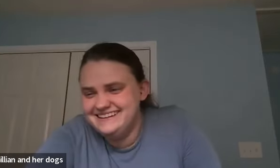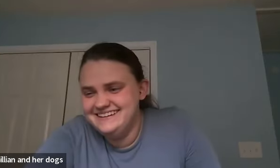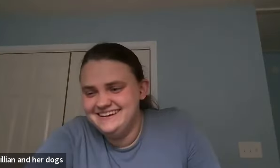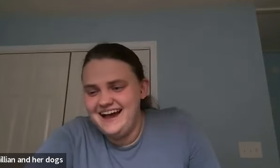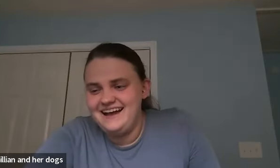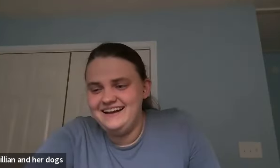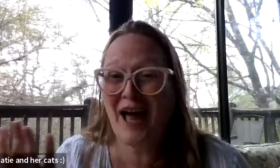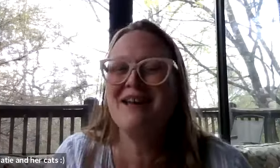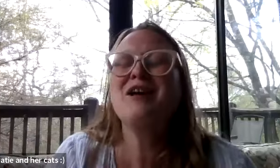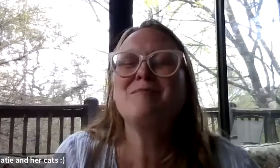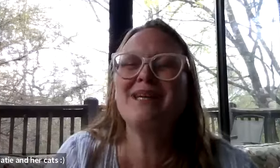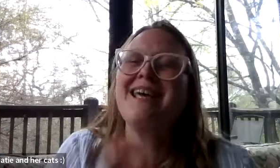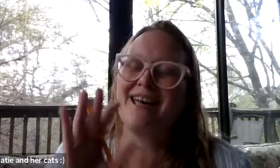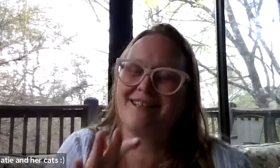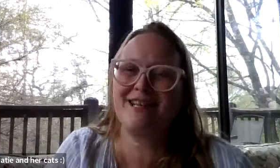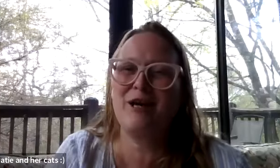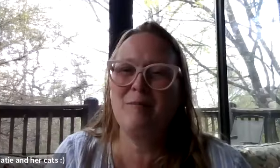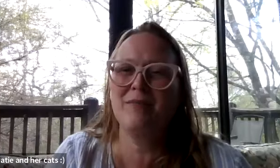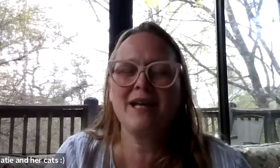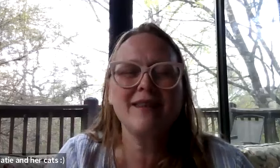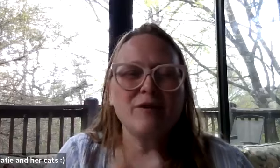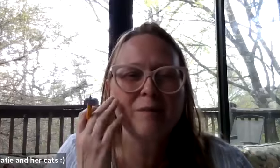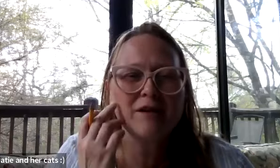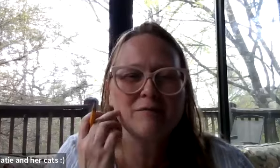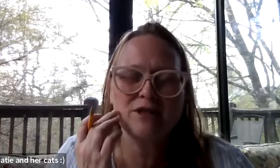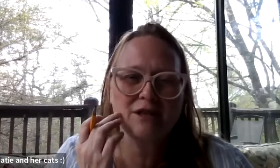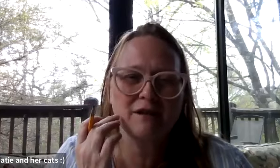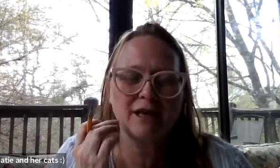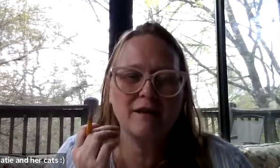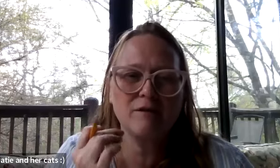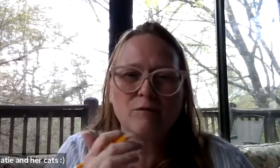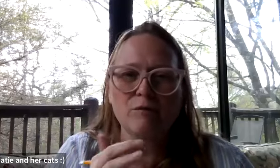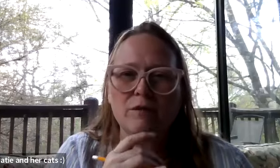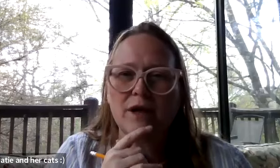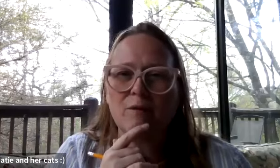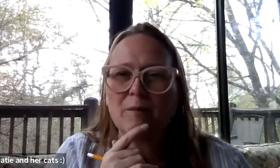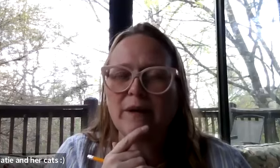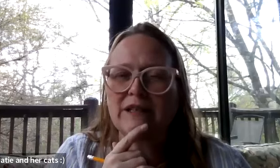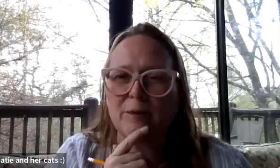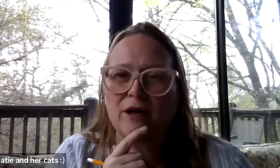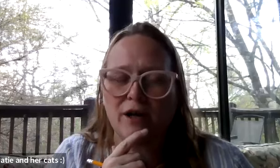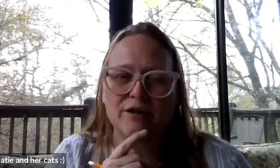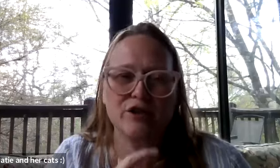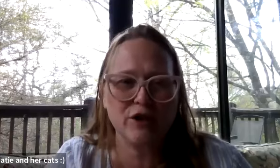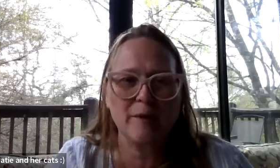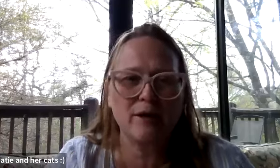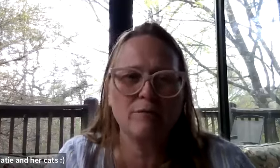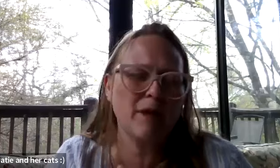because it is a lot. But yes, and I think we might have mentioned like at one point you talked about colors and talked about